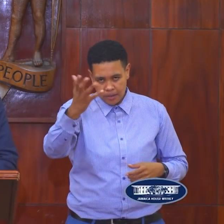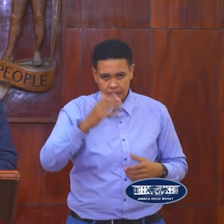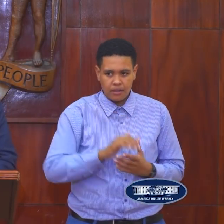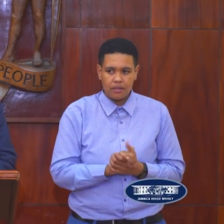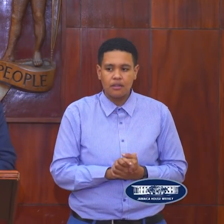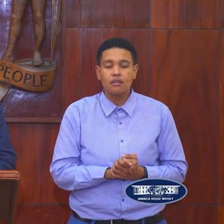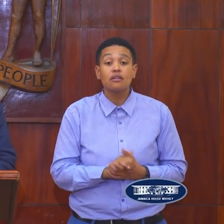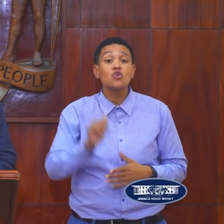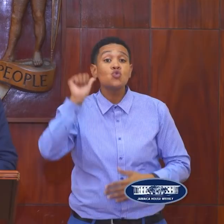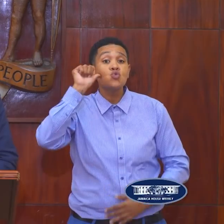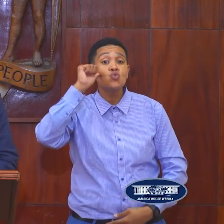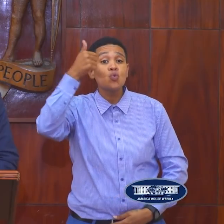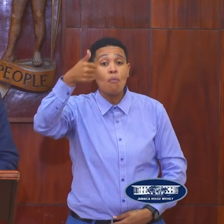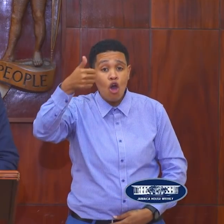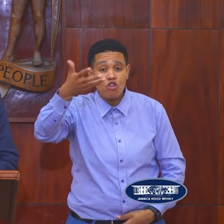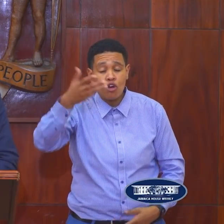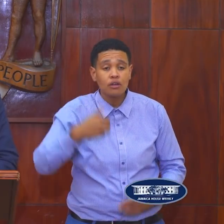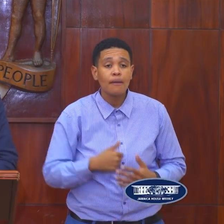As of tomorrow,